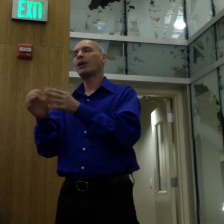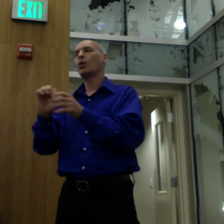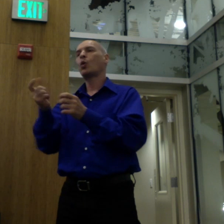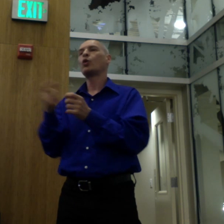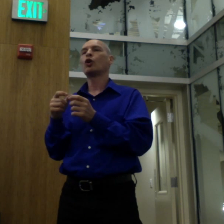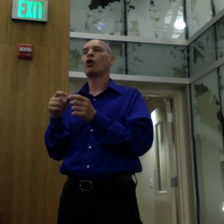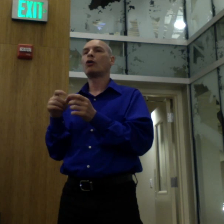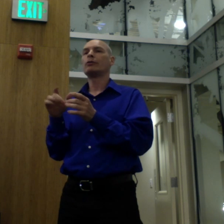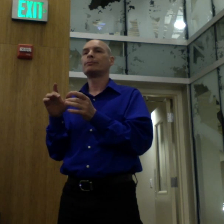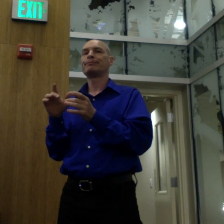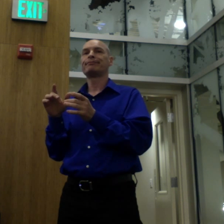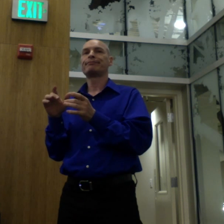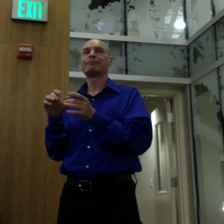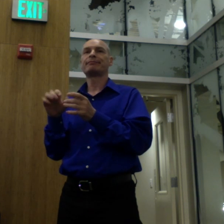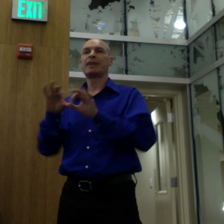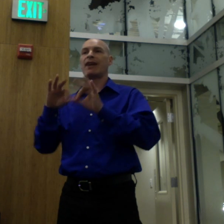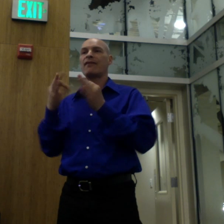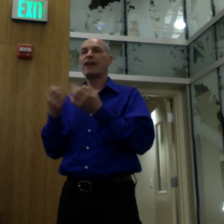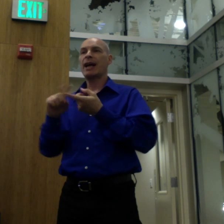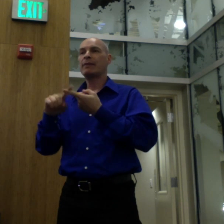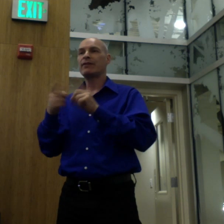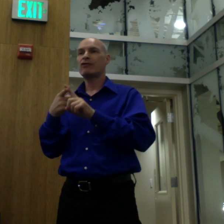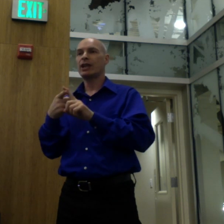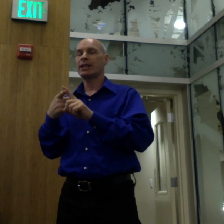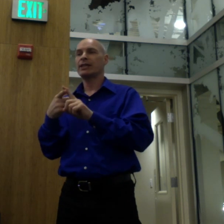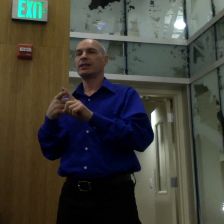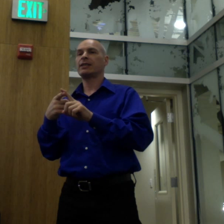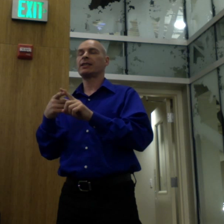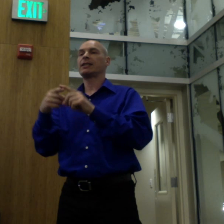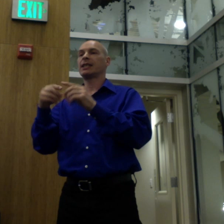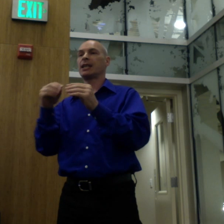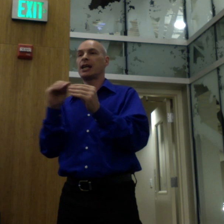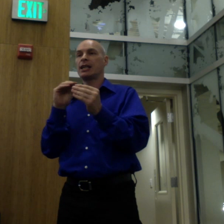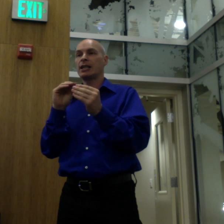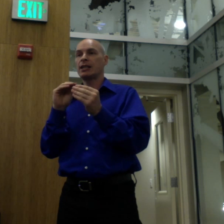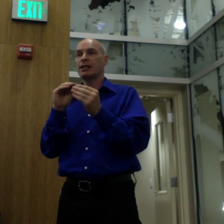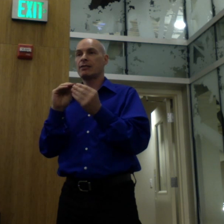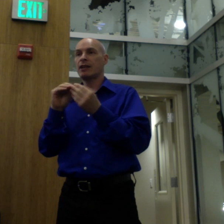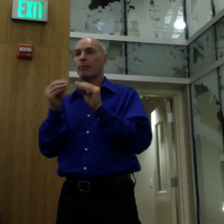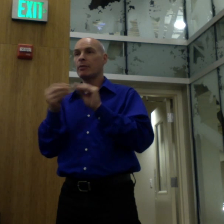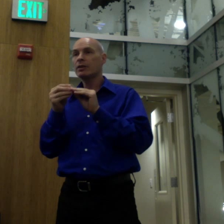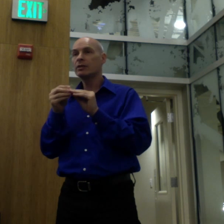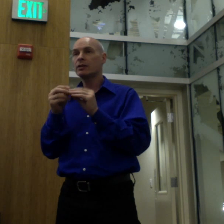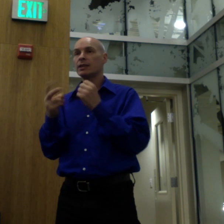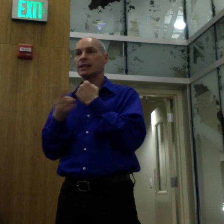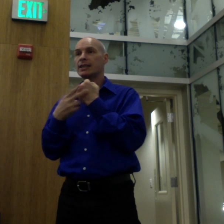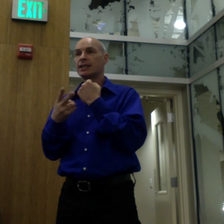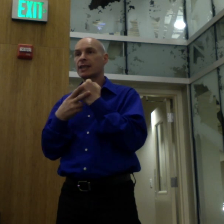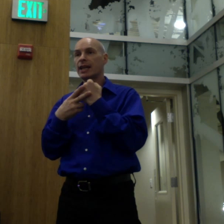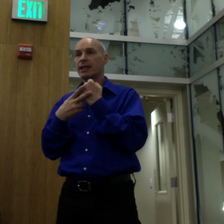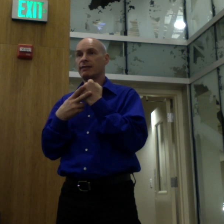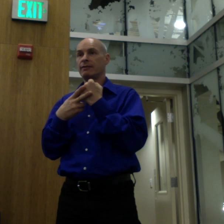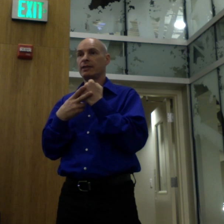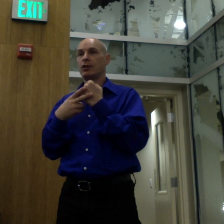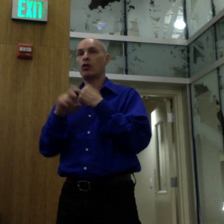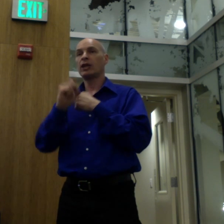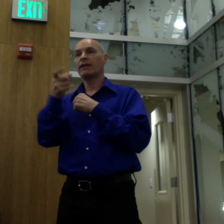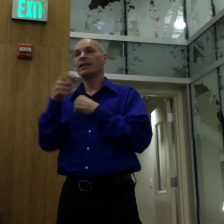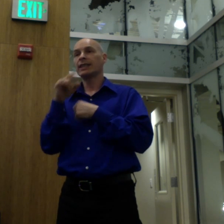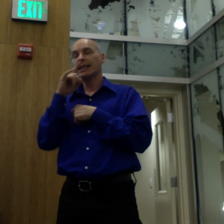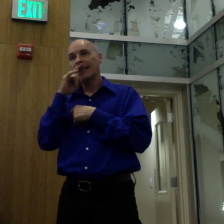numbers ready, written down and on you. If you have children, have them have that contact